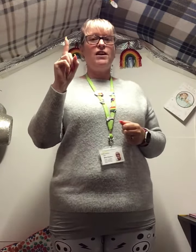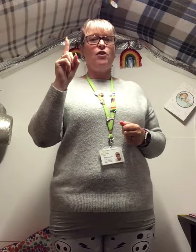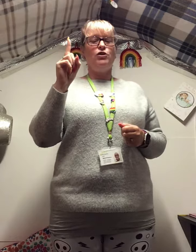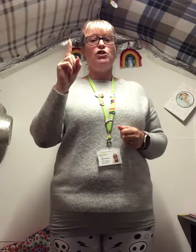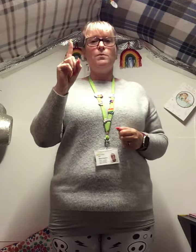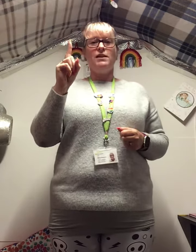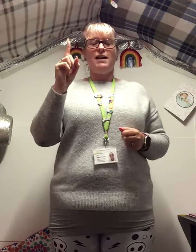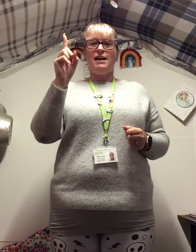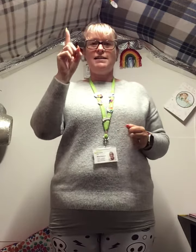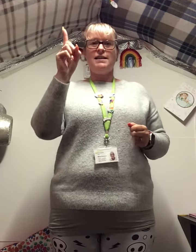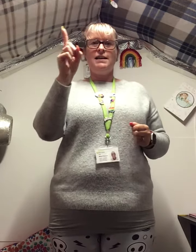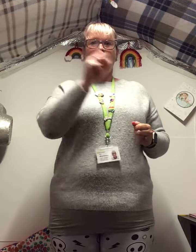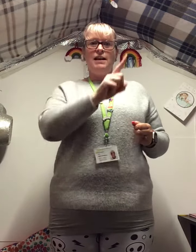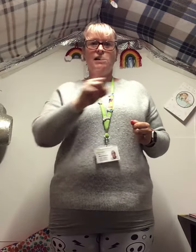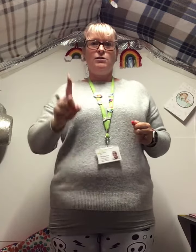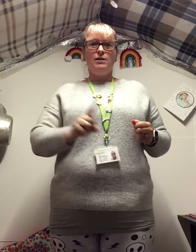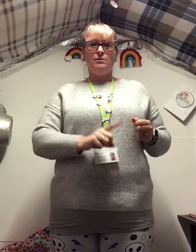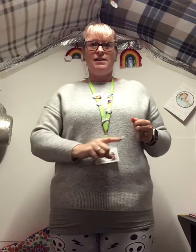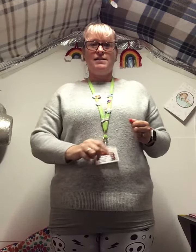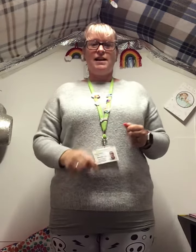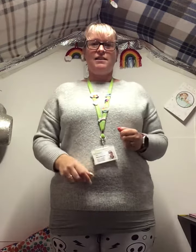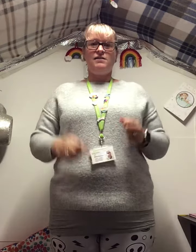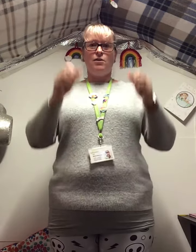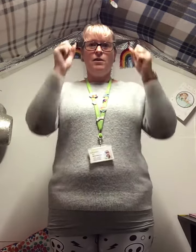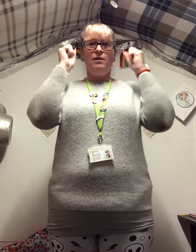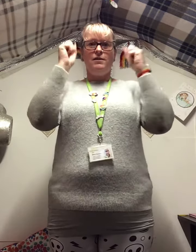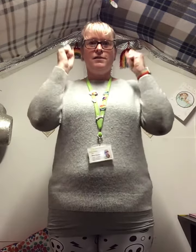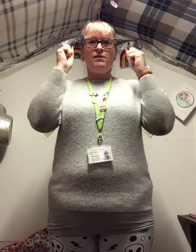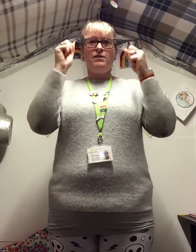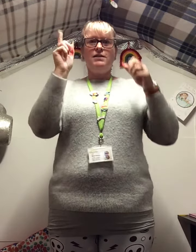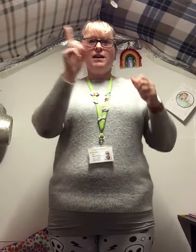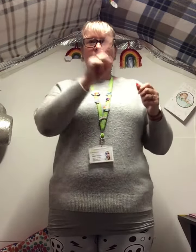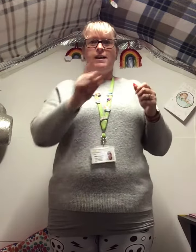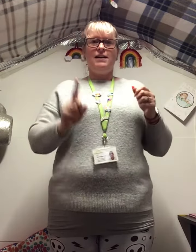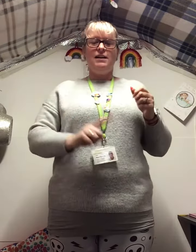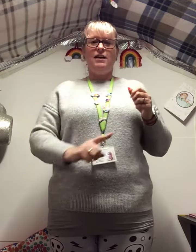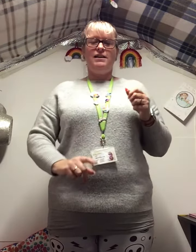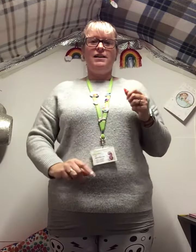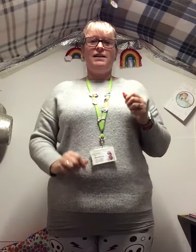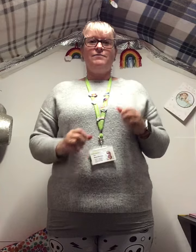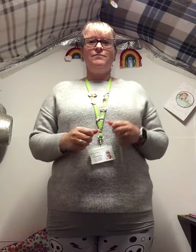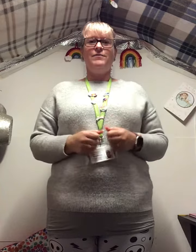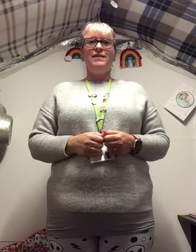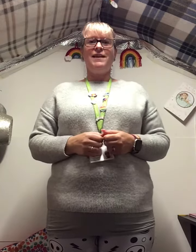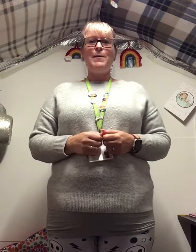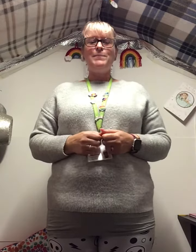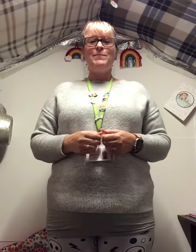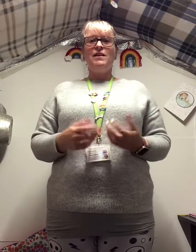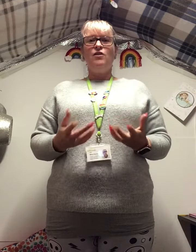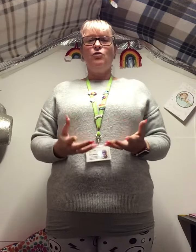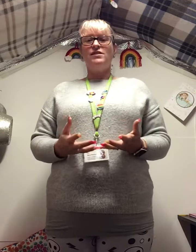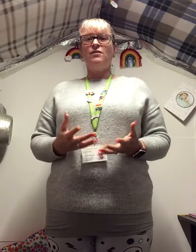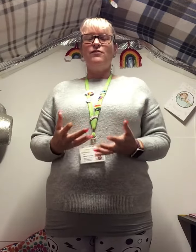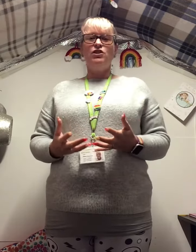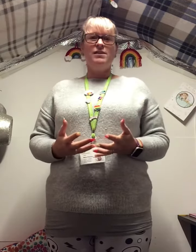on your dominant hand and do a little zigzag, so thunder and lightning. Okay, also if you're doing something